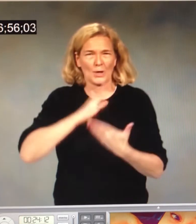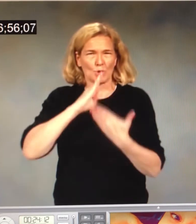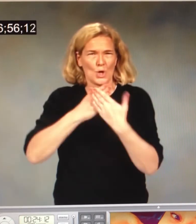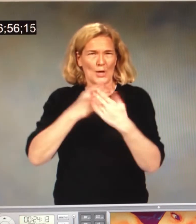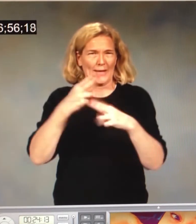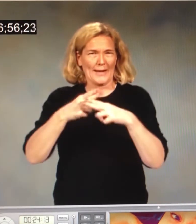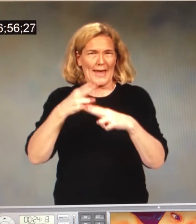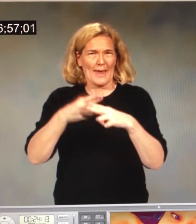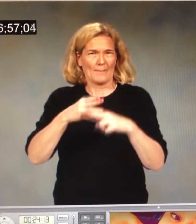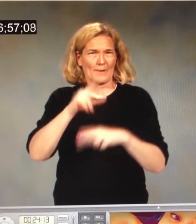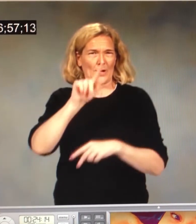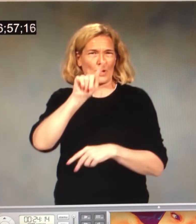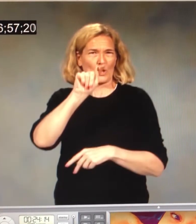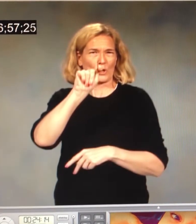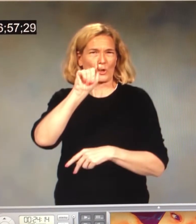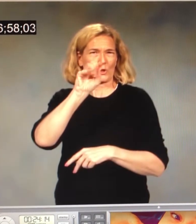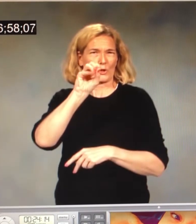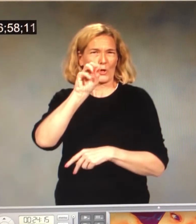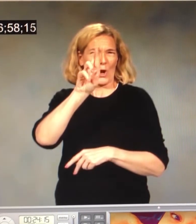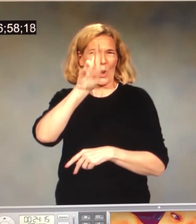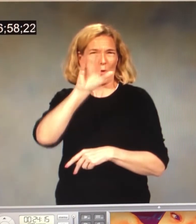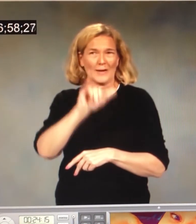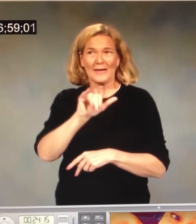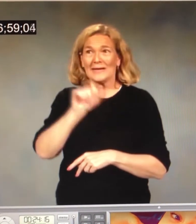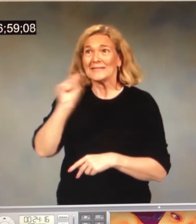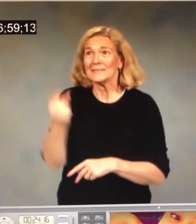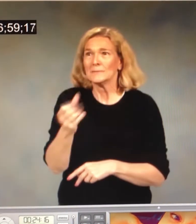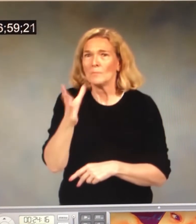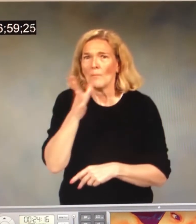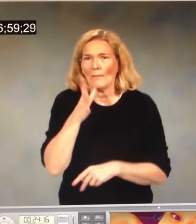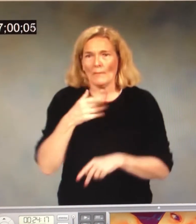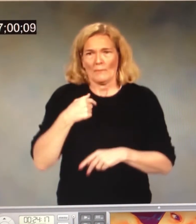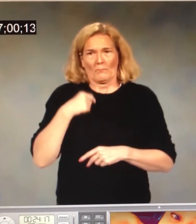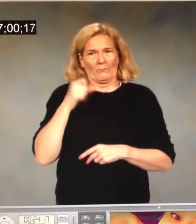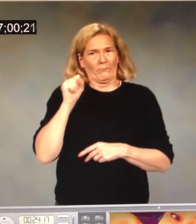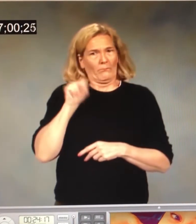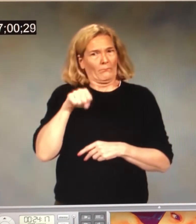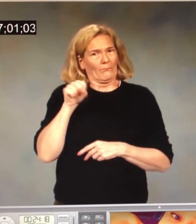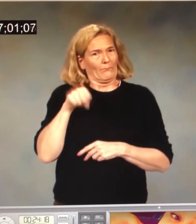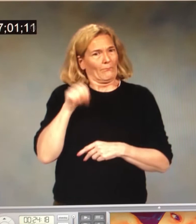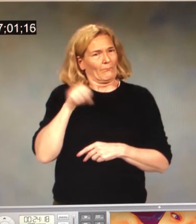Are you Tori's mom? So my daughter's name was Tori.